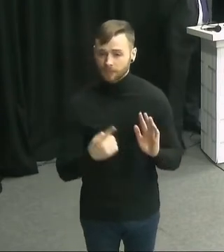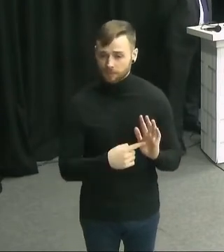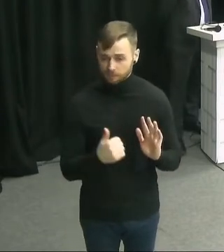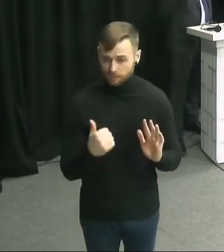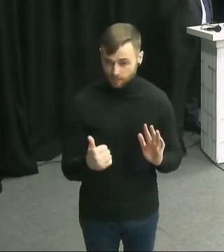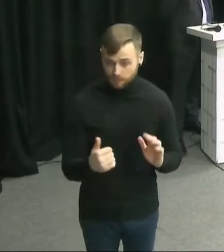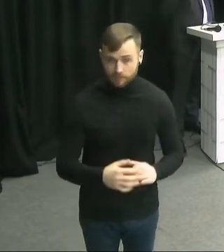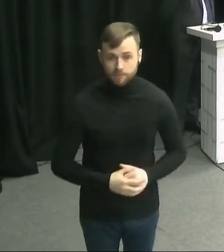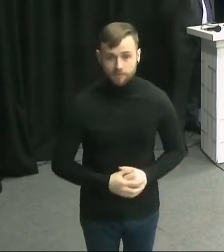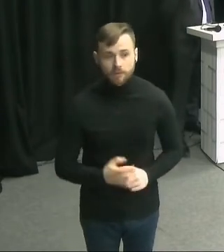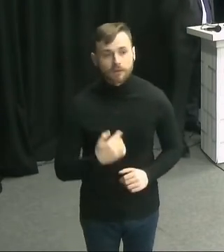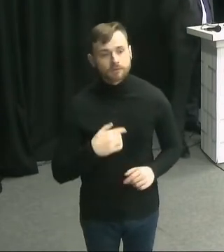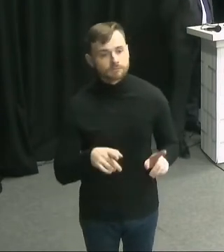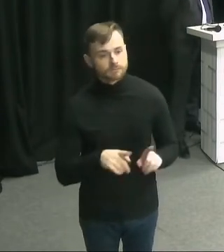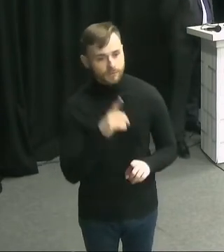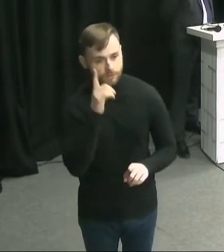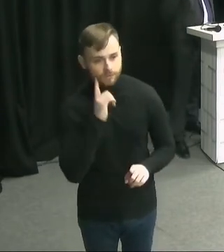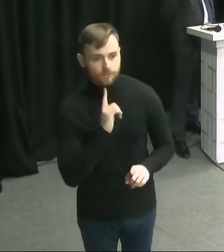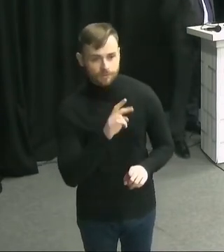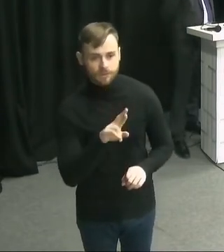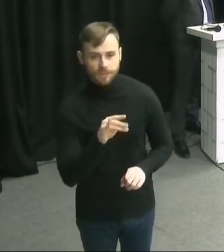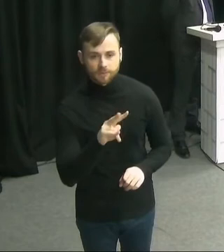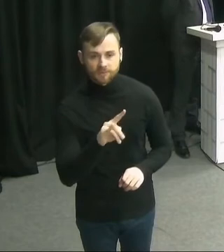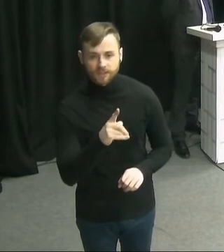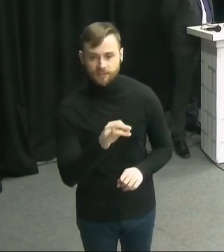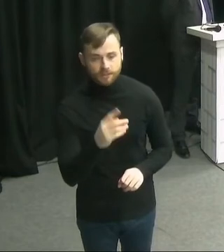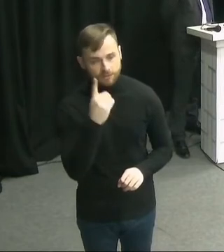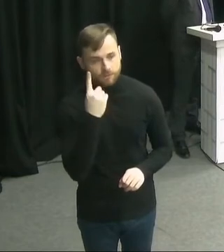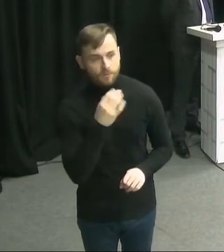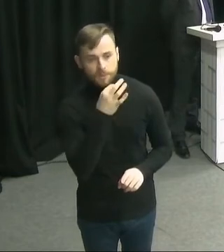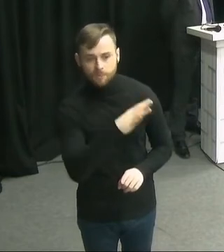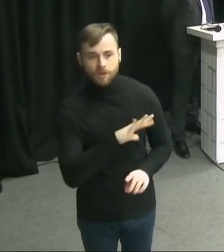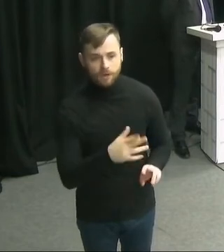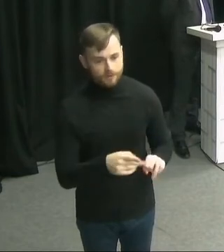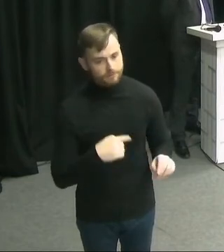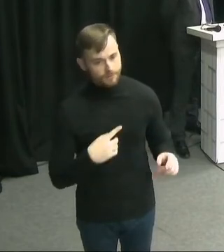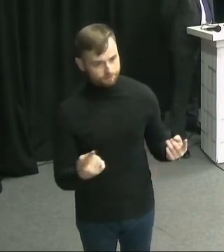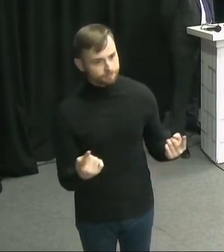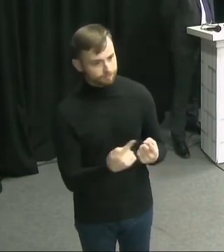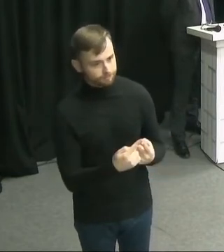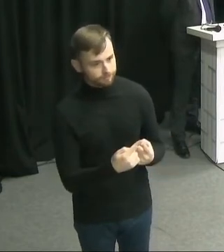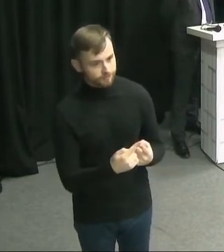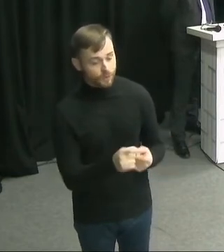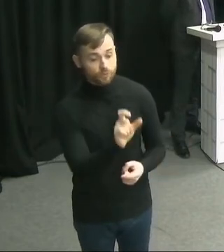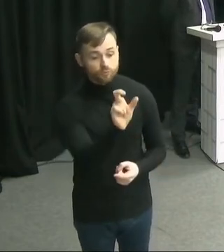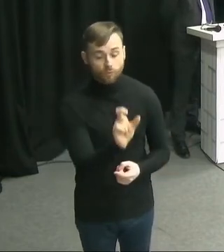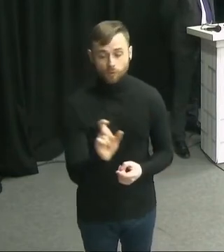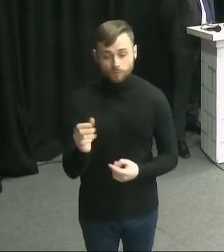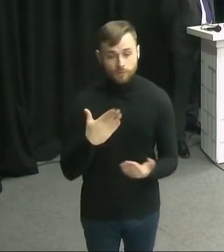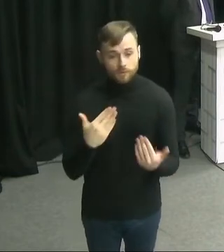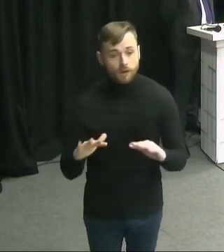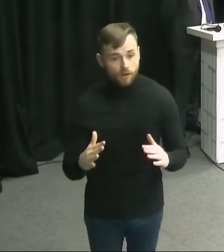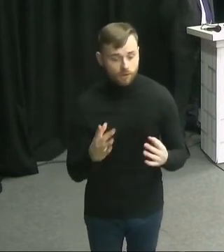Second, what Rimvidas has said about the communication culture. Changing the culture is extremely difficult.